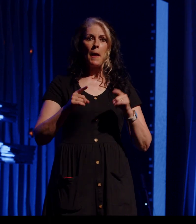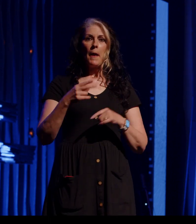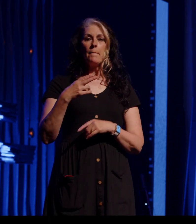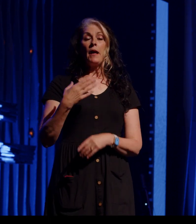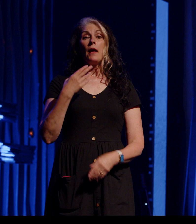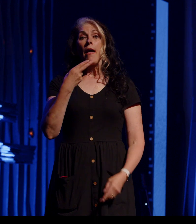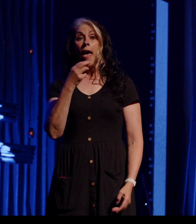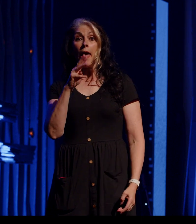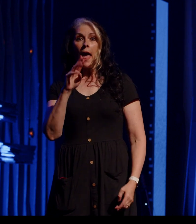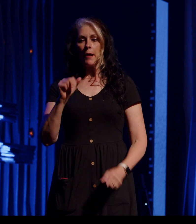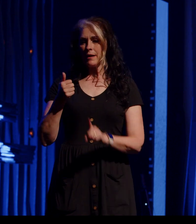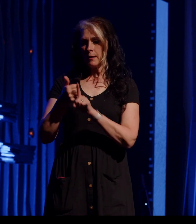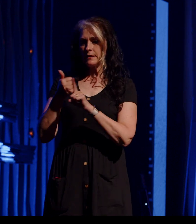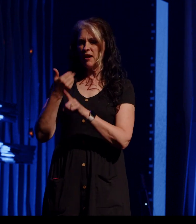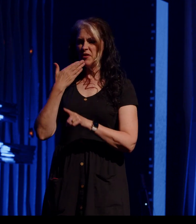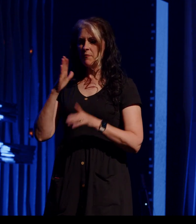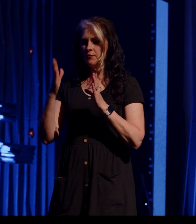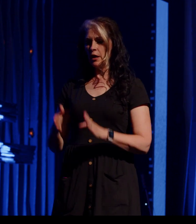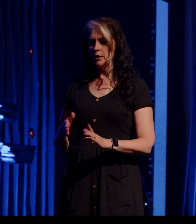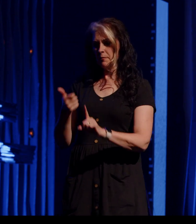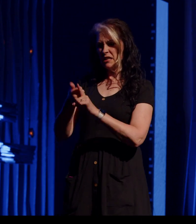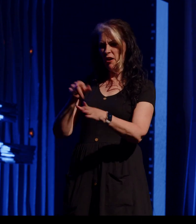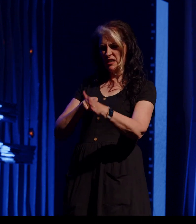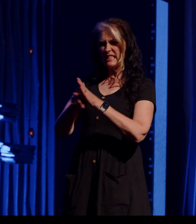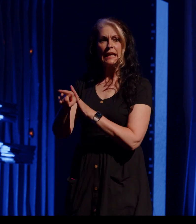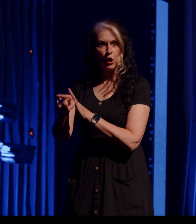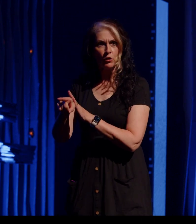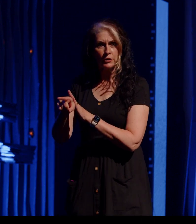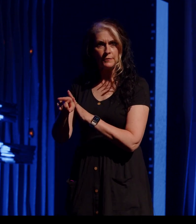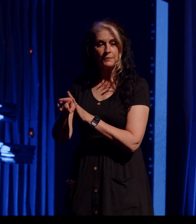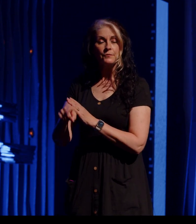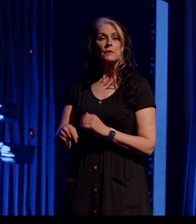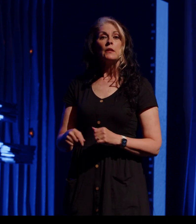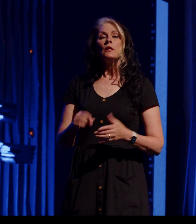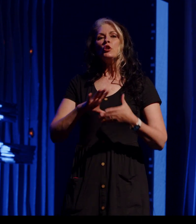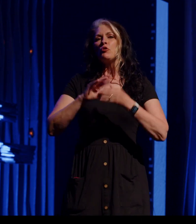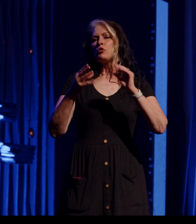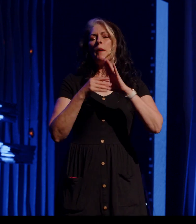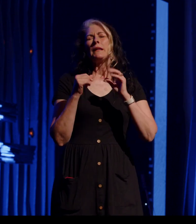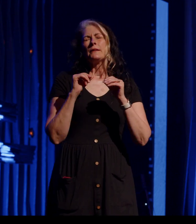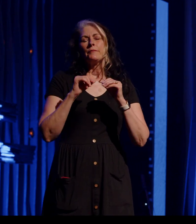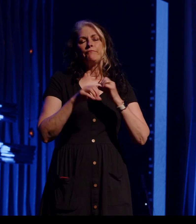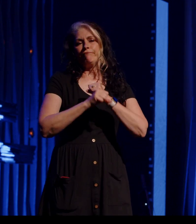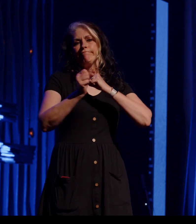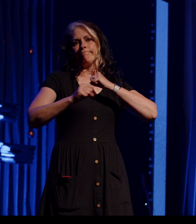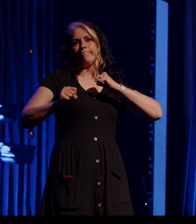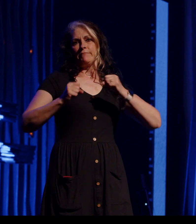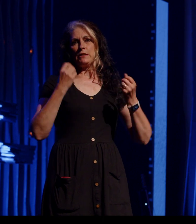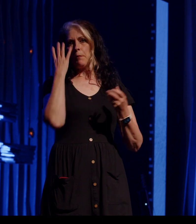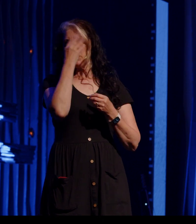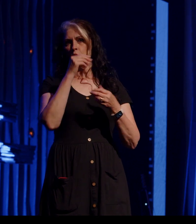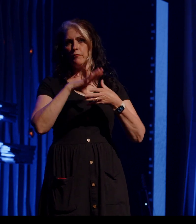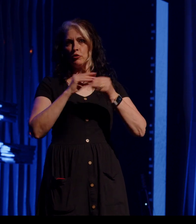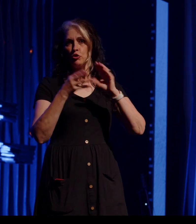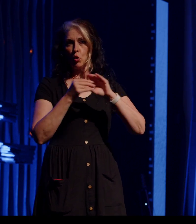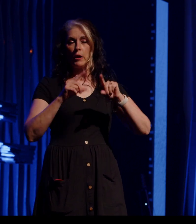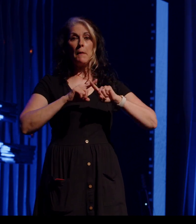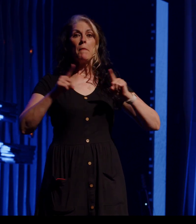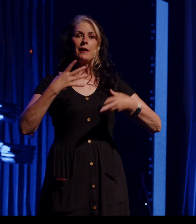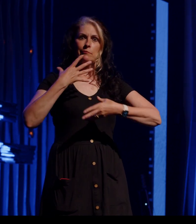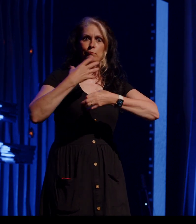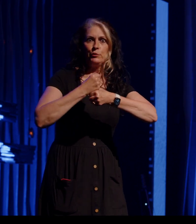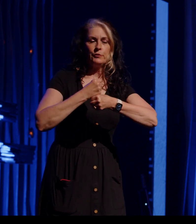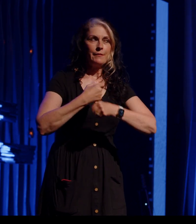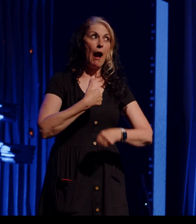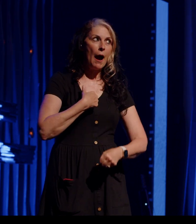Haman is killed. He's killed in the gallows that he made for Mordecai. And so the whole story, it's a beautiful story. But here's the story. I